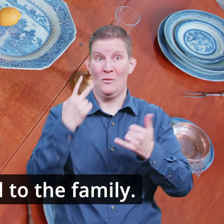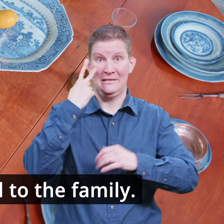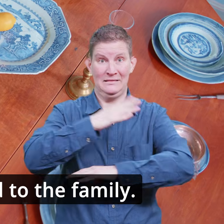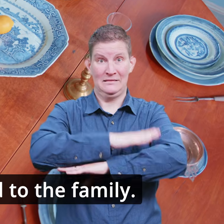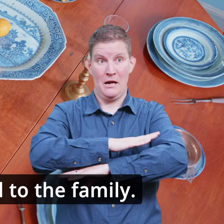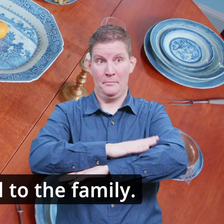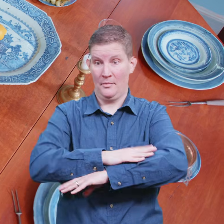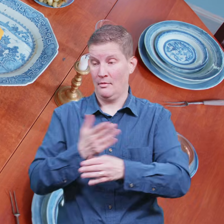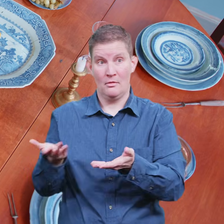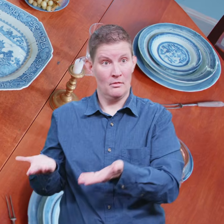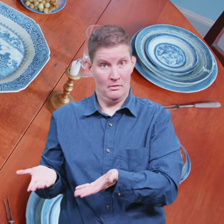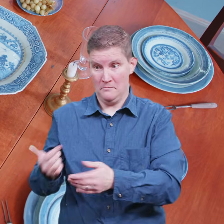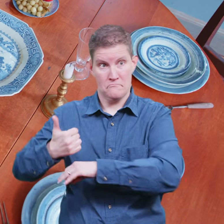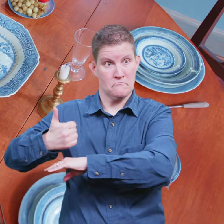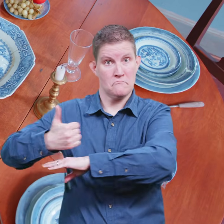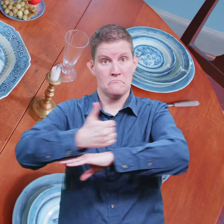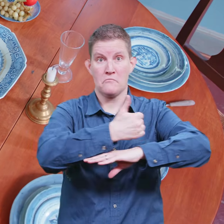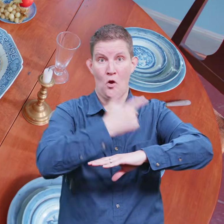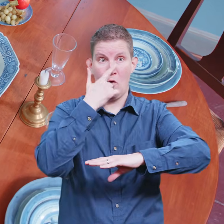which may have belonged to the family.